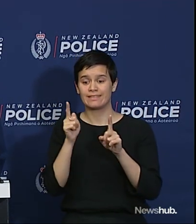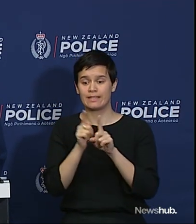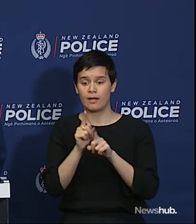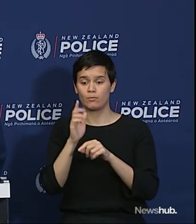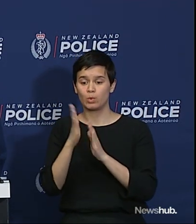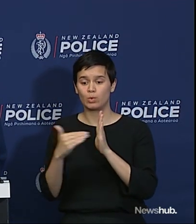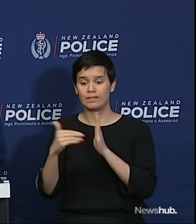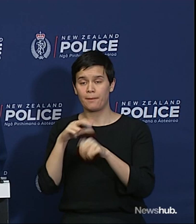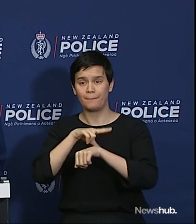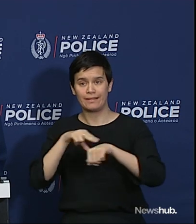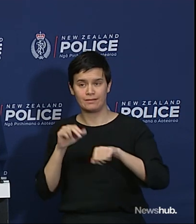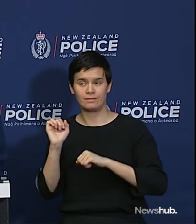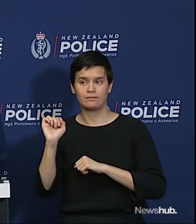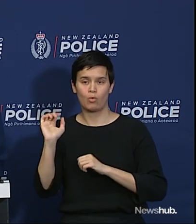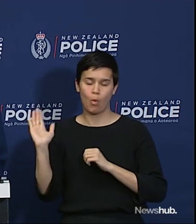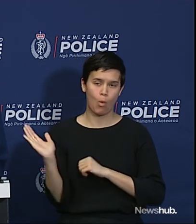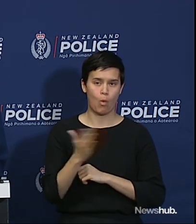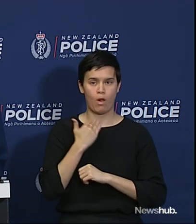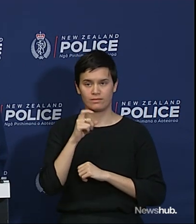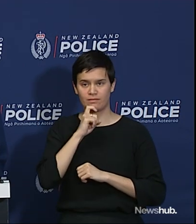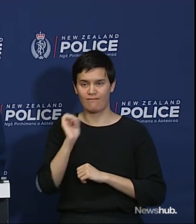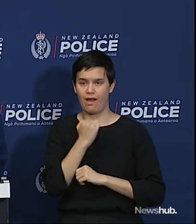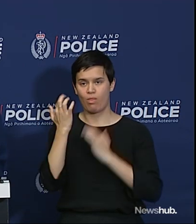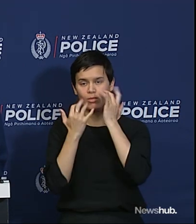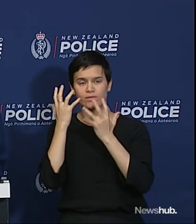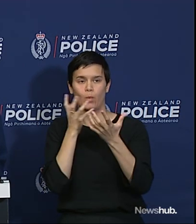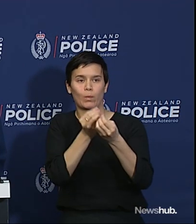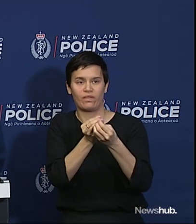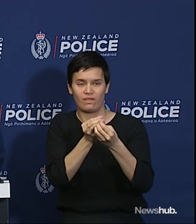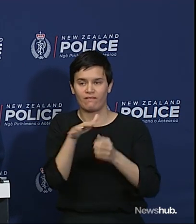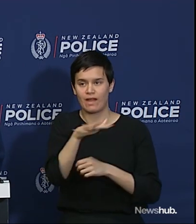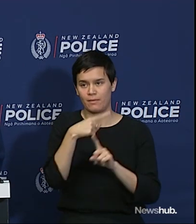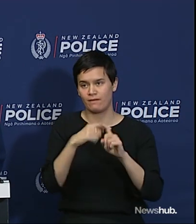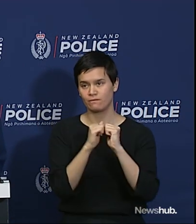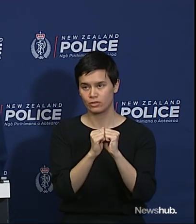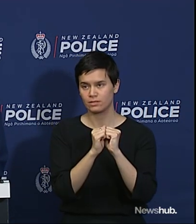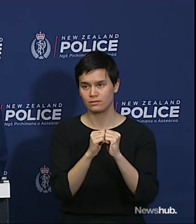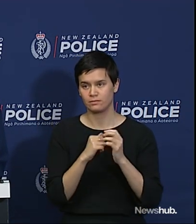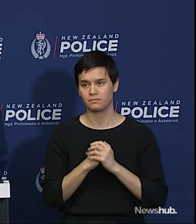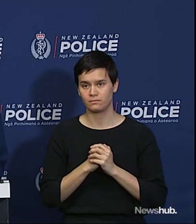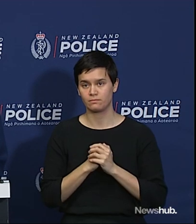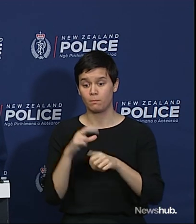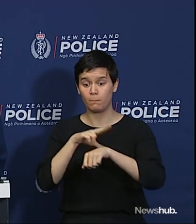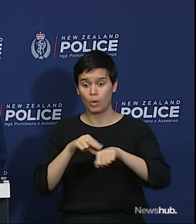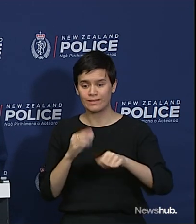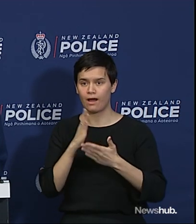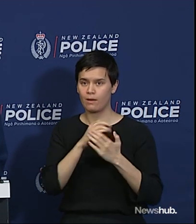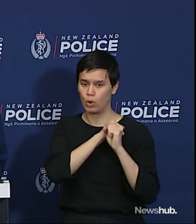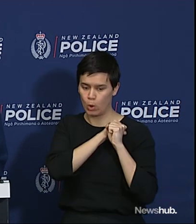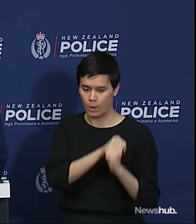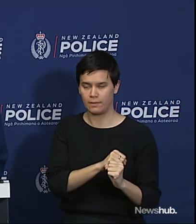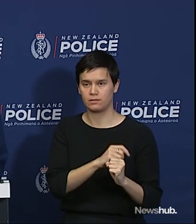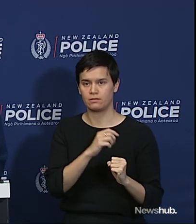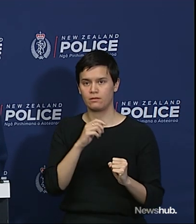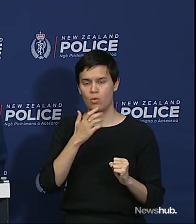family and friends as well. Can I first say, police are absolutely committed to removing the bodies from the